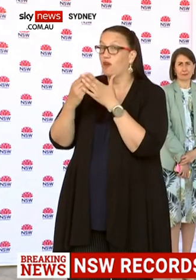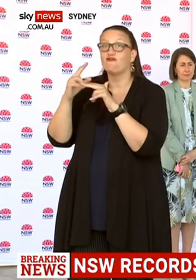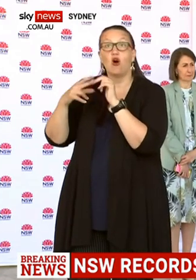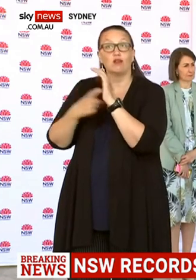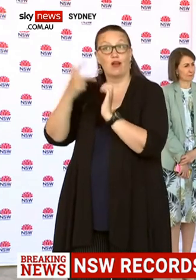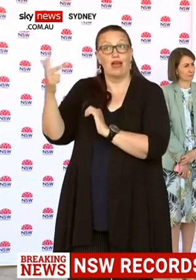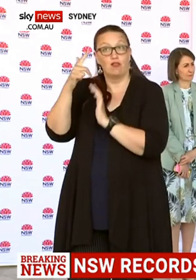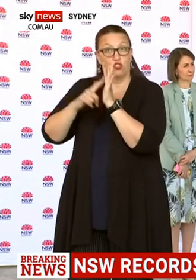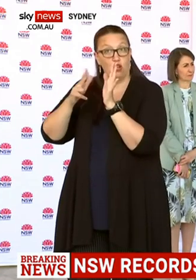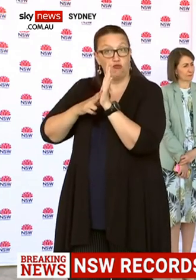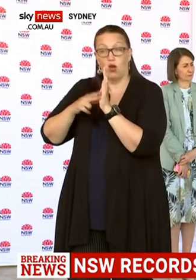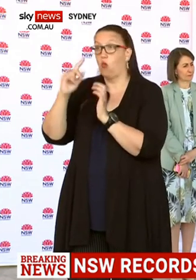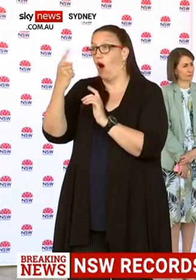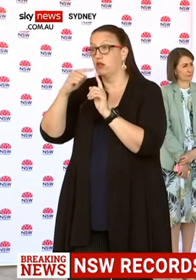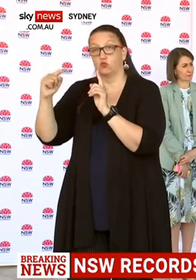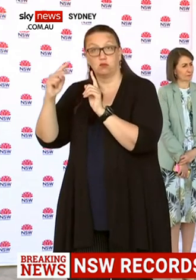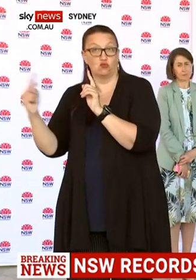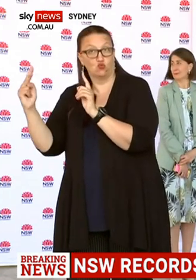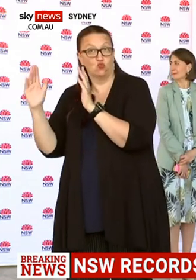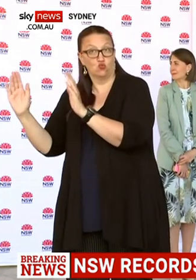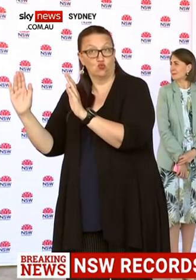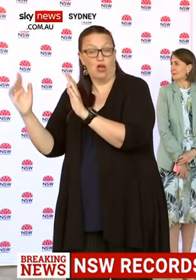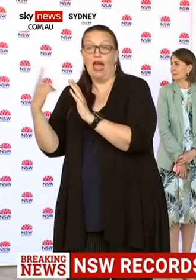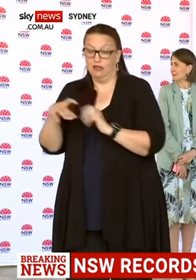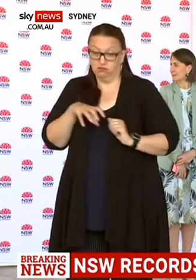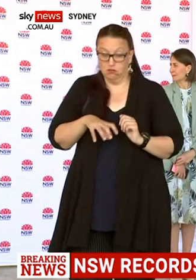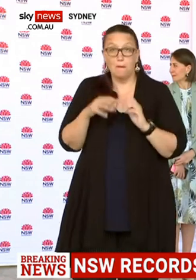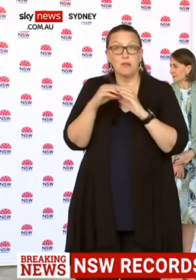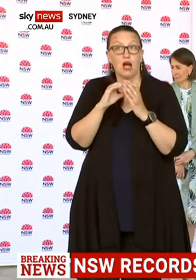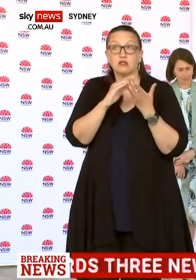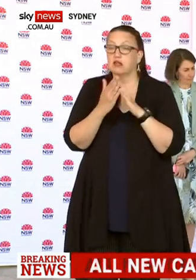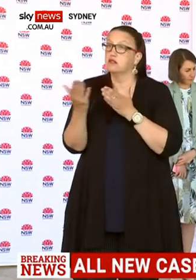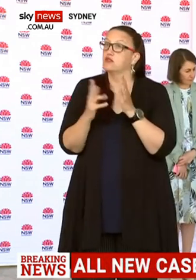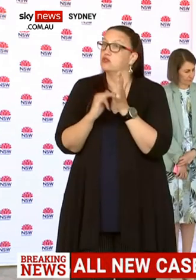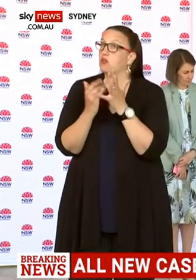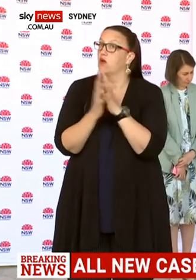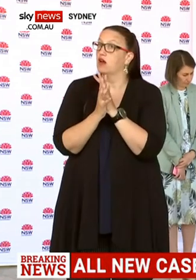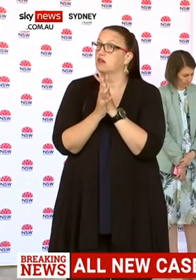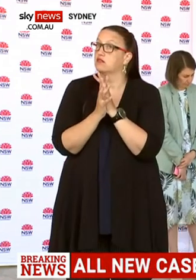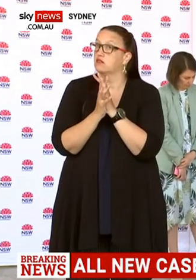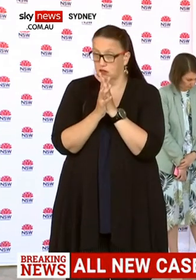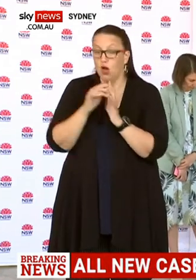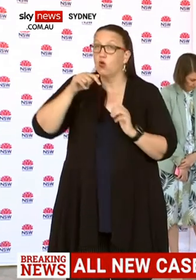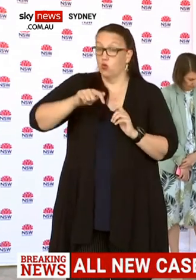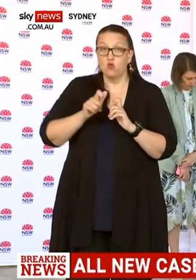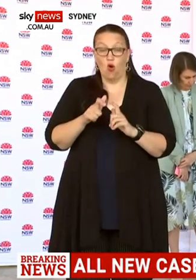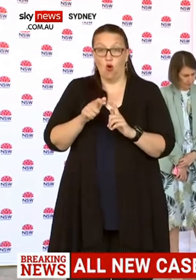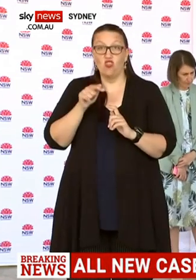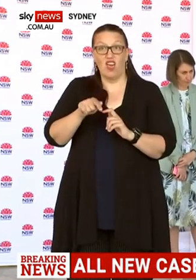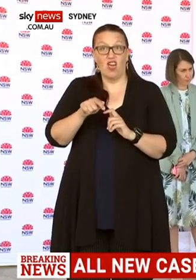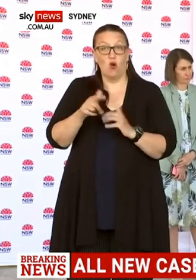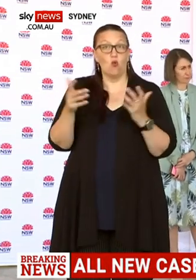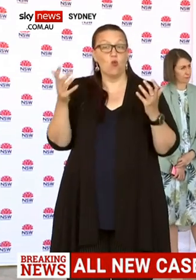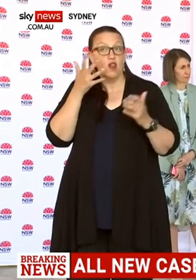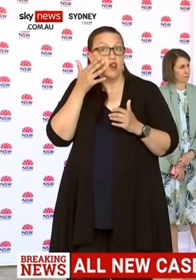and 2:30 p.m. And Bankstown Service New South Wales at 350 to 351 North